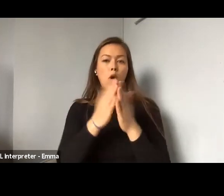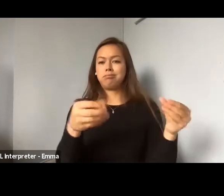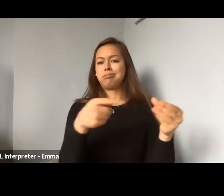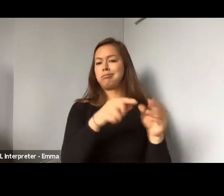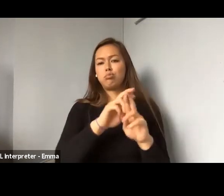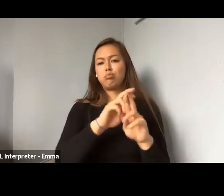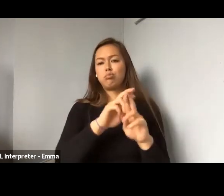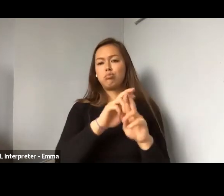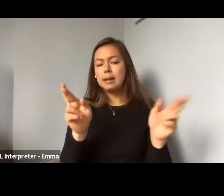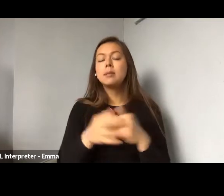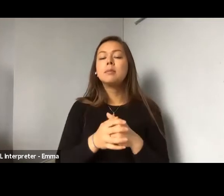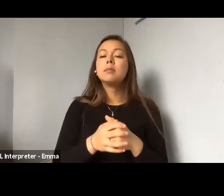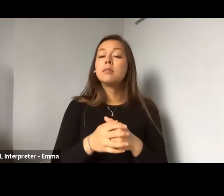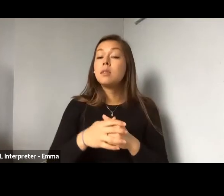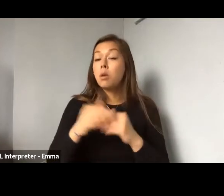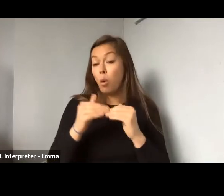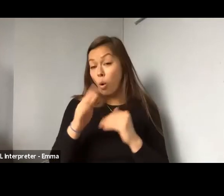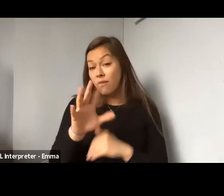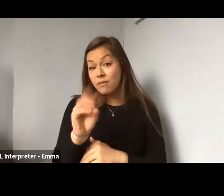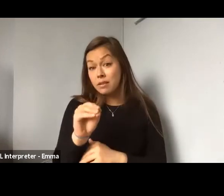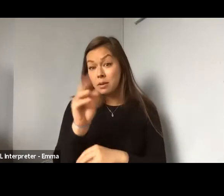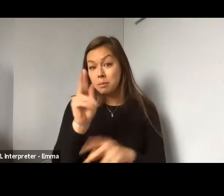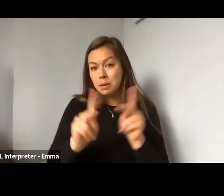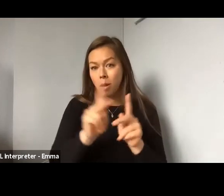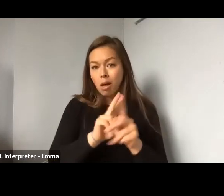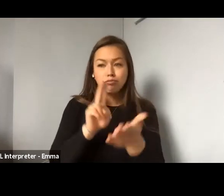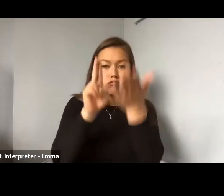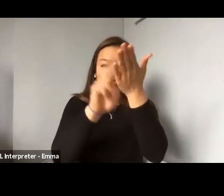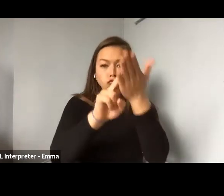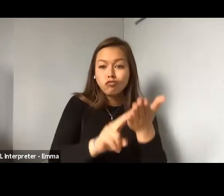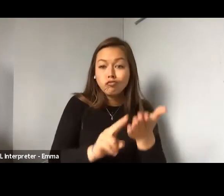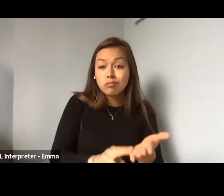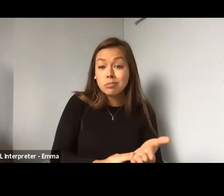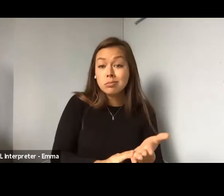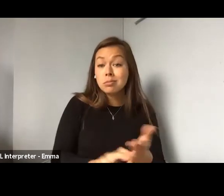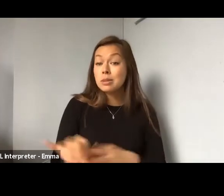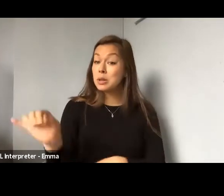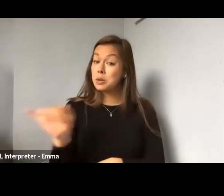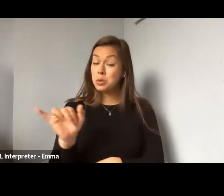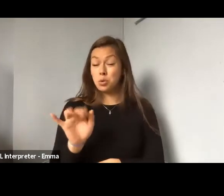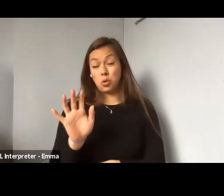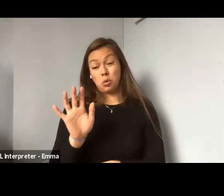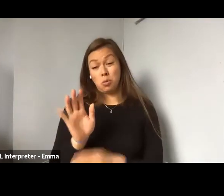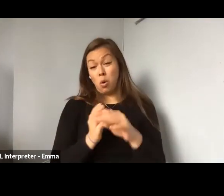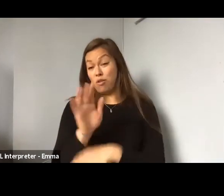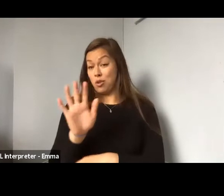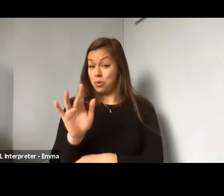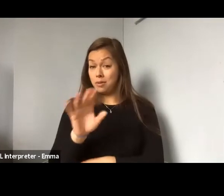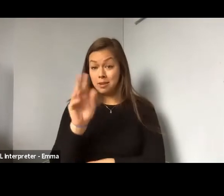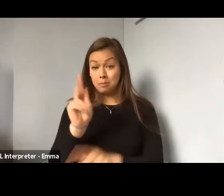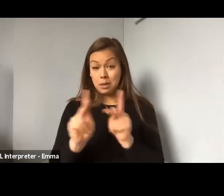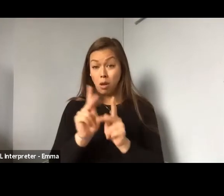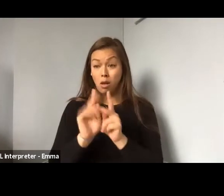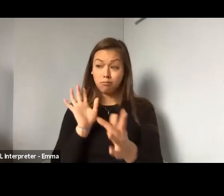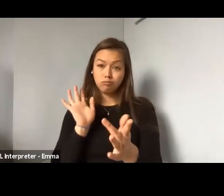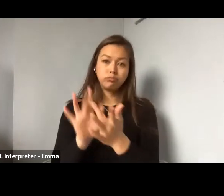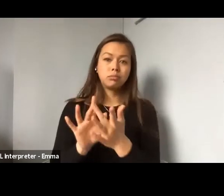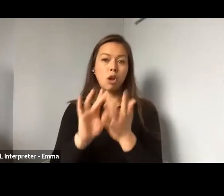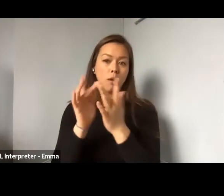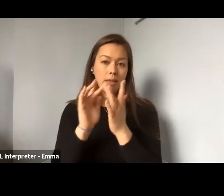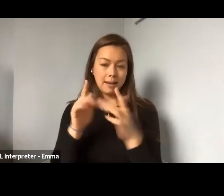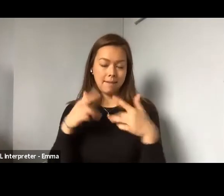We had more than 25 come to the event, which is not bad for an online event during the pandemic. We personally would have liked to see